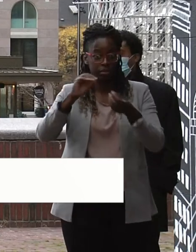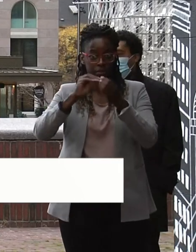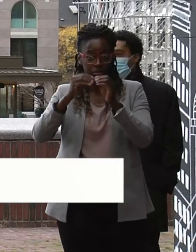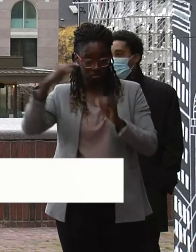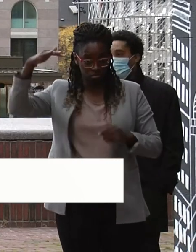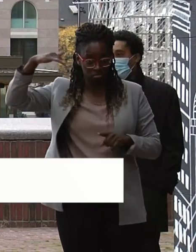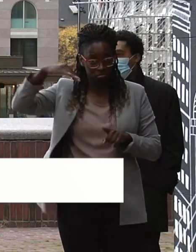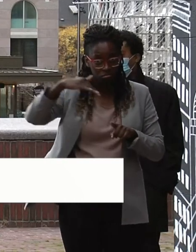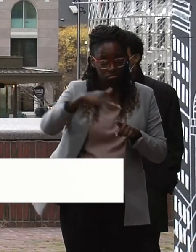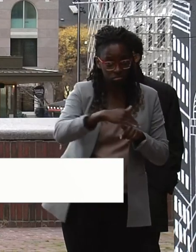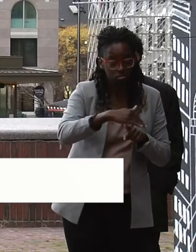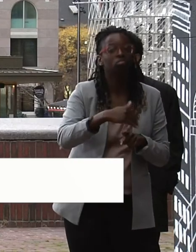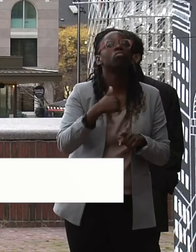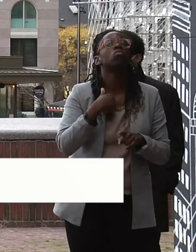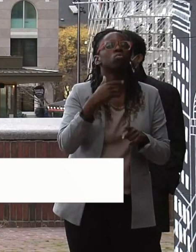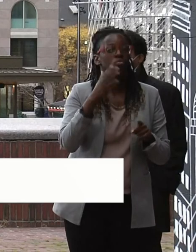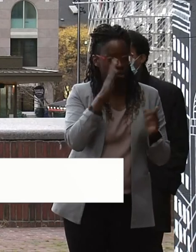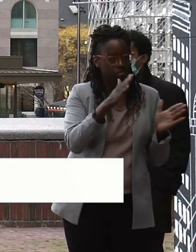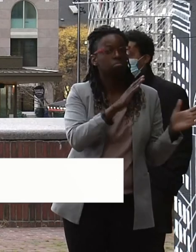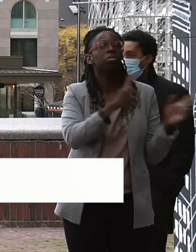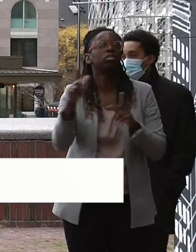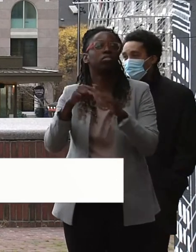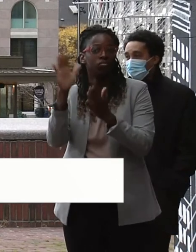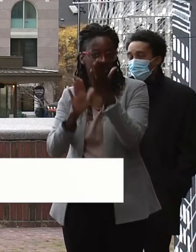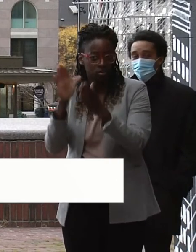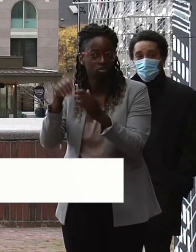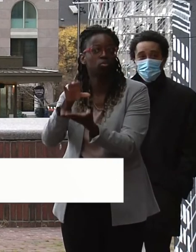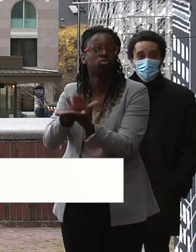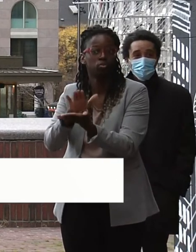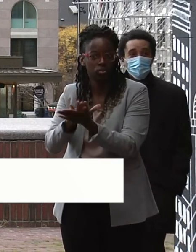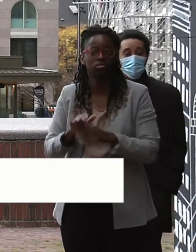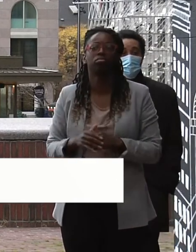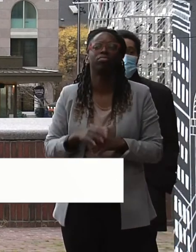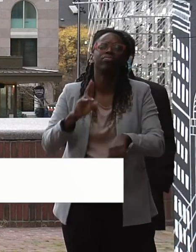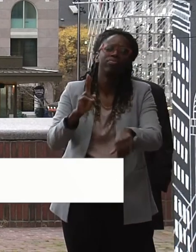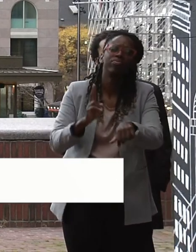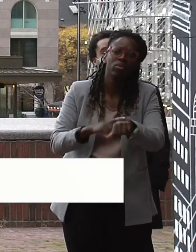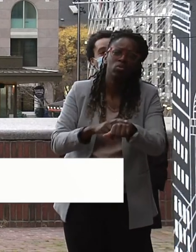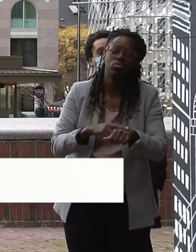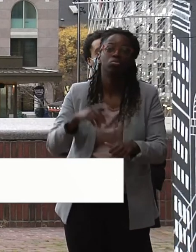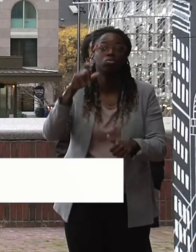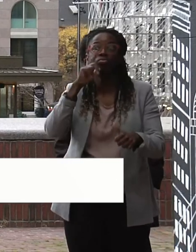phased-in approach. Obviously, the first students come back will be the highest needs. We are trying to get